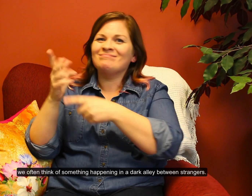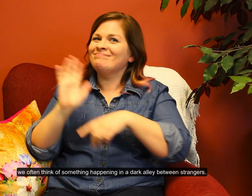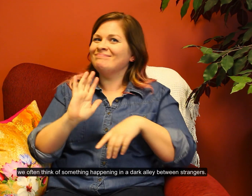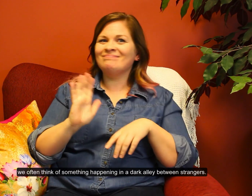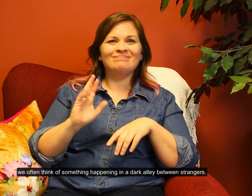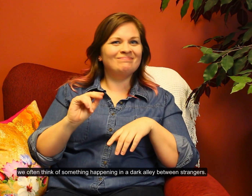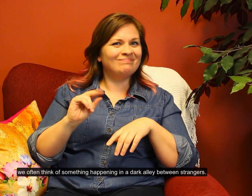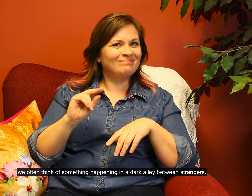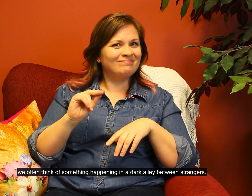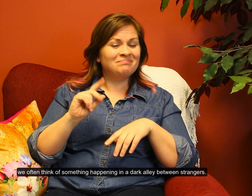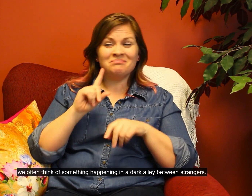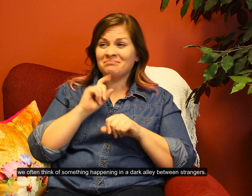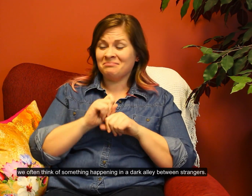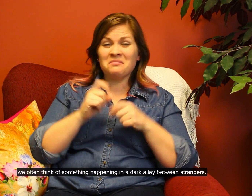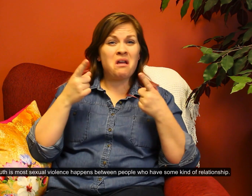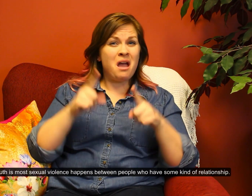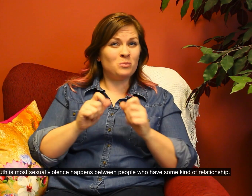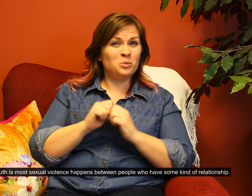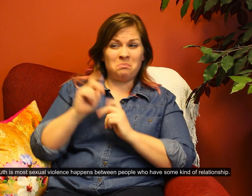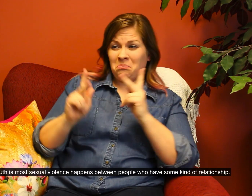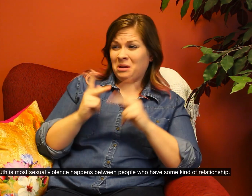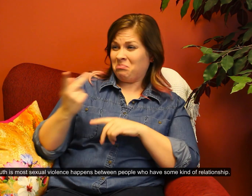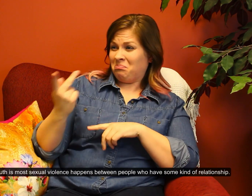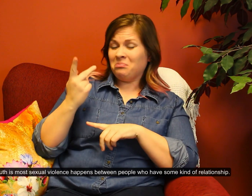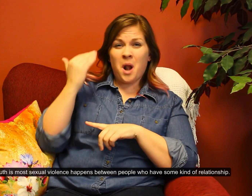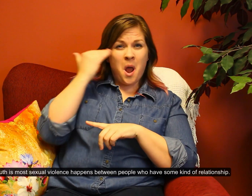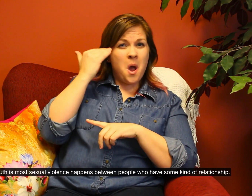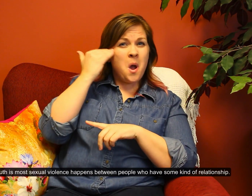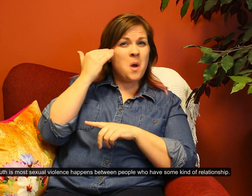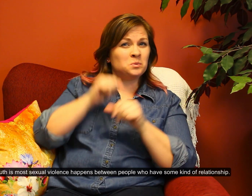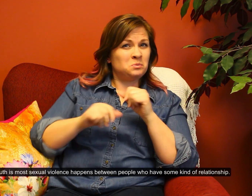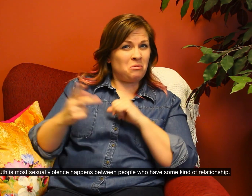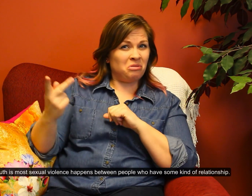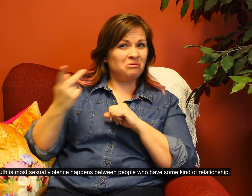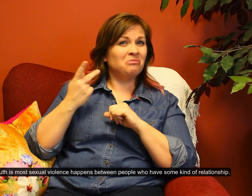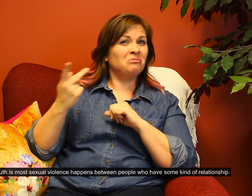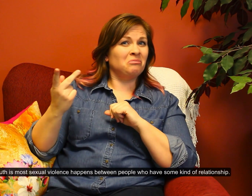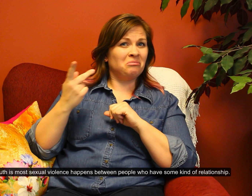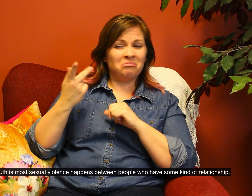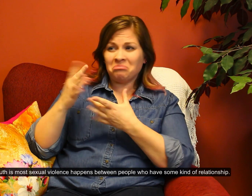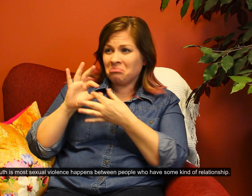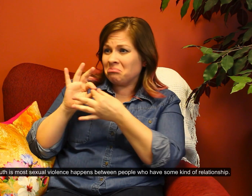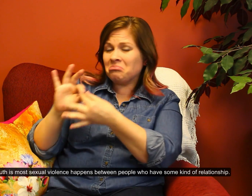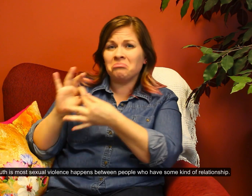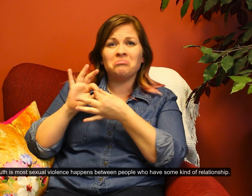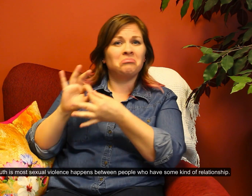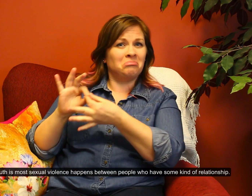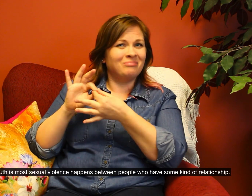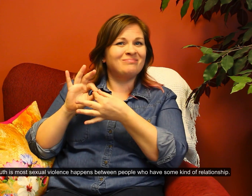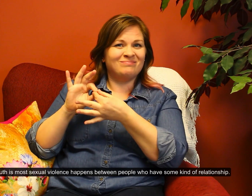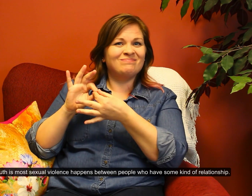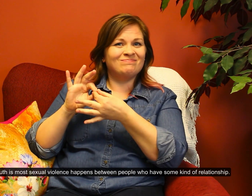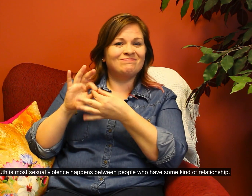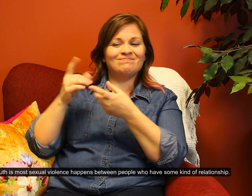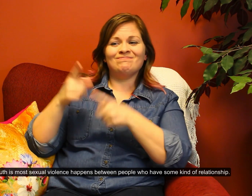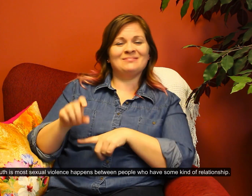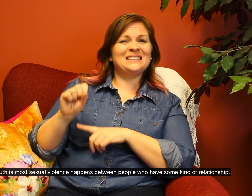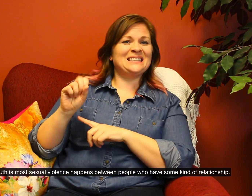strangers. Truth is, most sexual violence happens between people who have some kind of relationship.